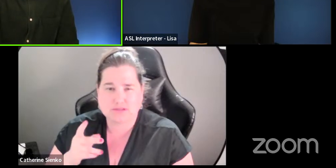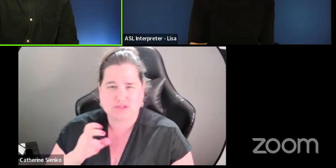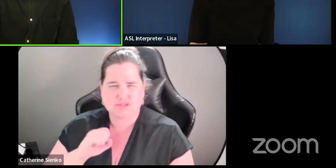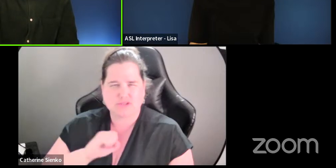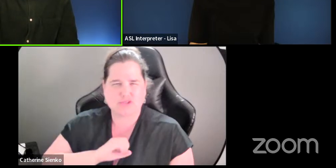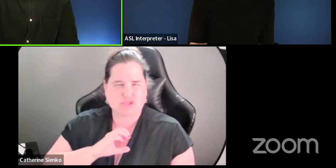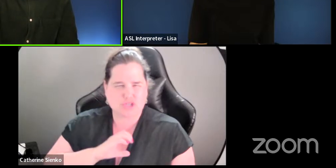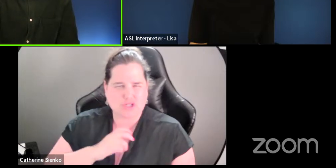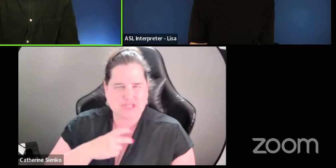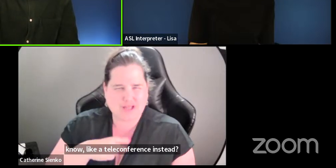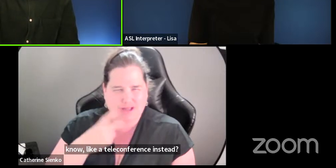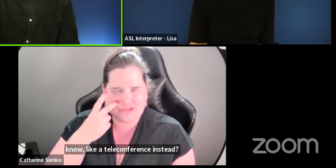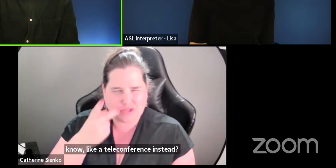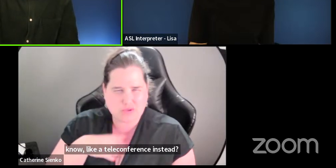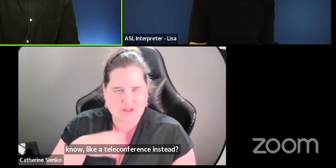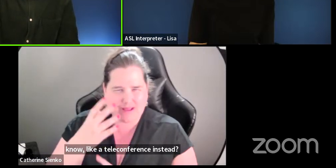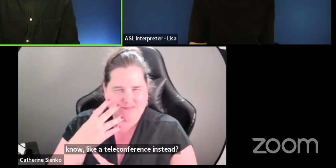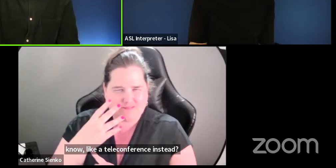Thank you, Commissioner Thompson.